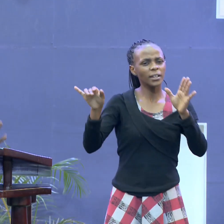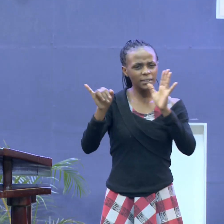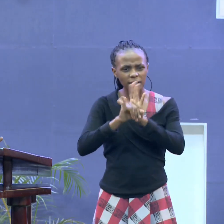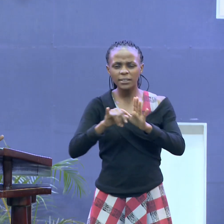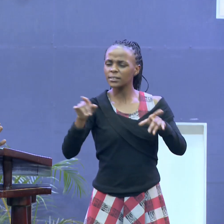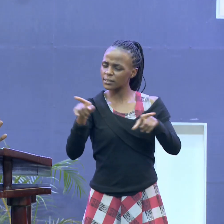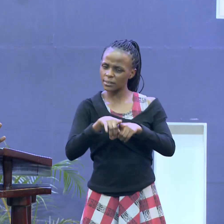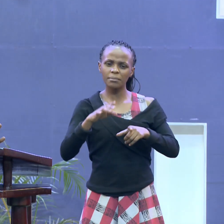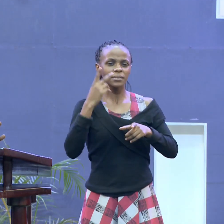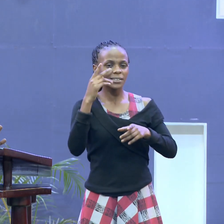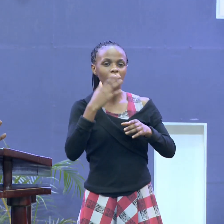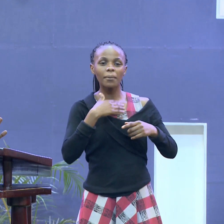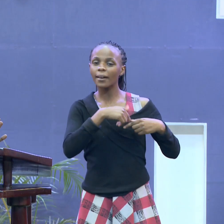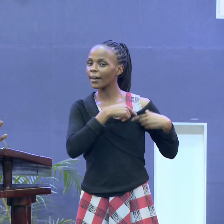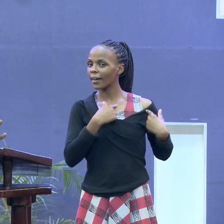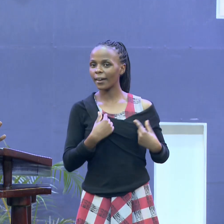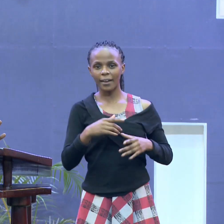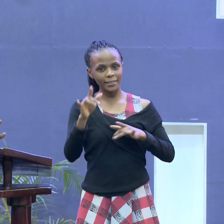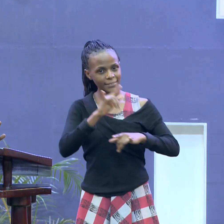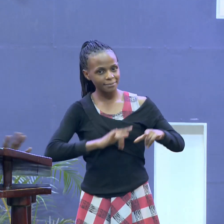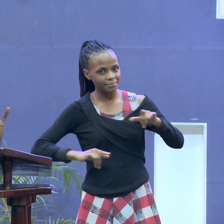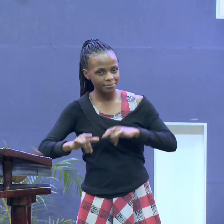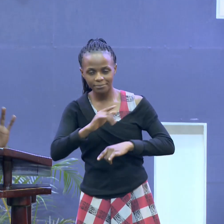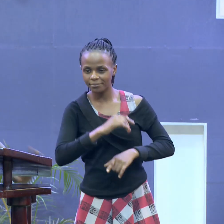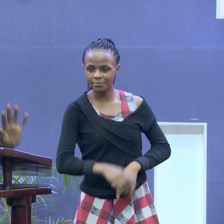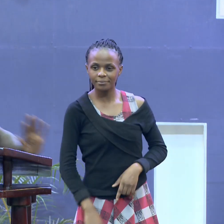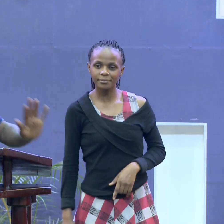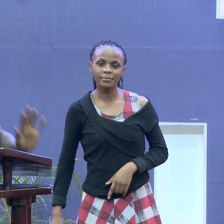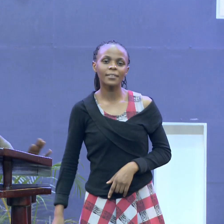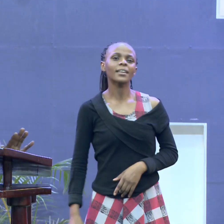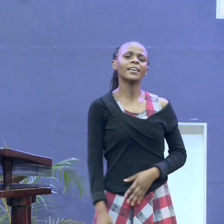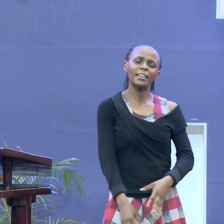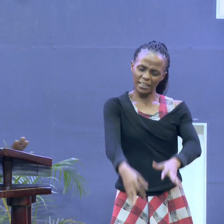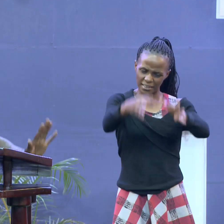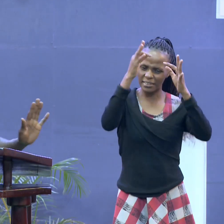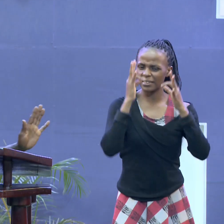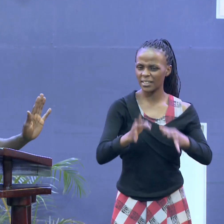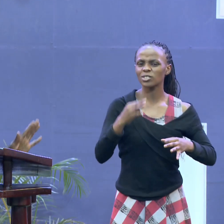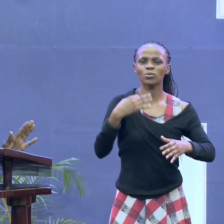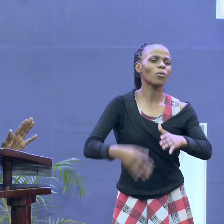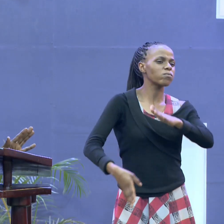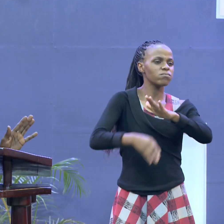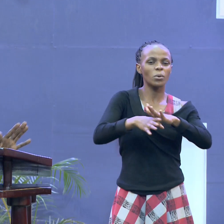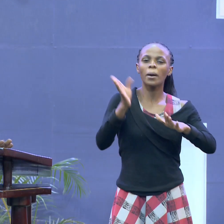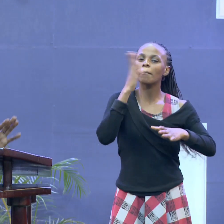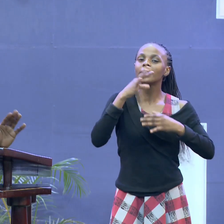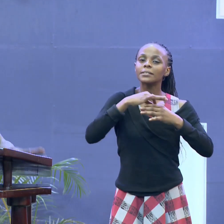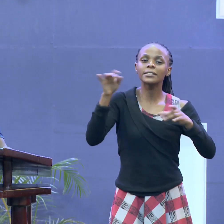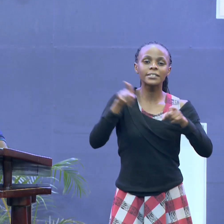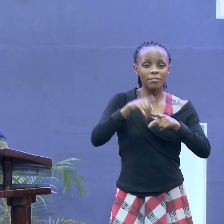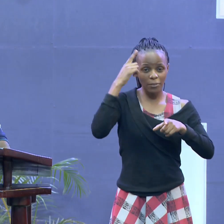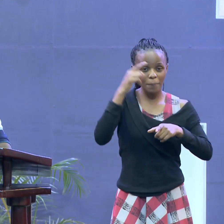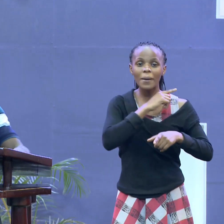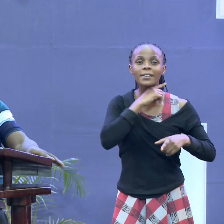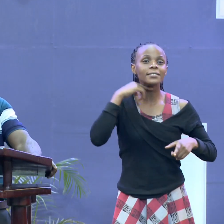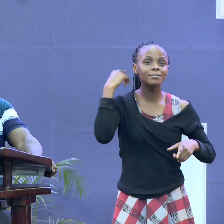mulongoofu. Noolwekyo nze nja kusaba neegayiri ne nkakase ng'omutima gwange gutukudde. Ebyo ebintu by'okugoba dayimooni bya ba Pastor Sakira. Those things of casting out demons